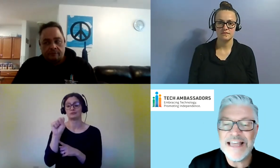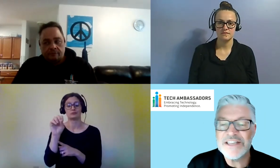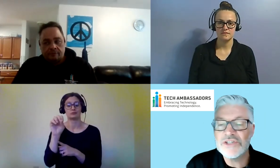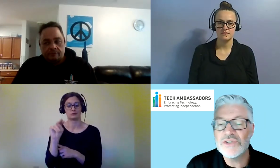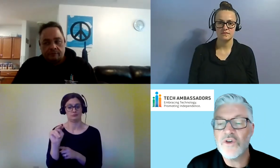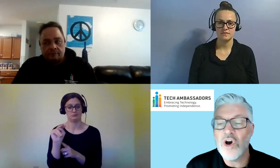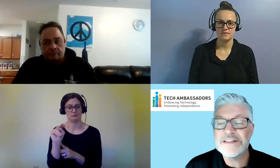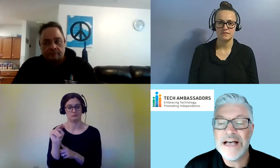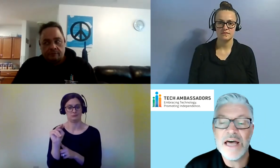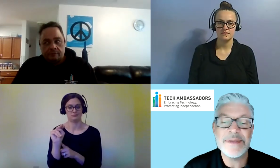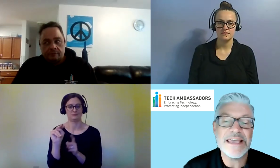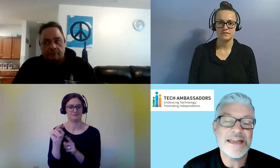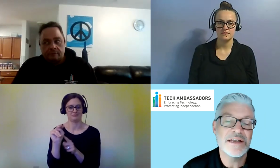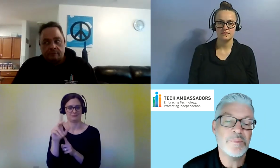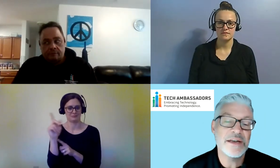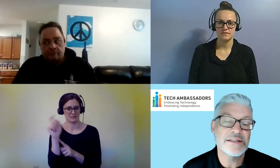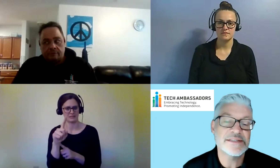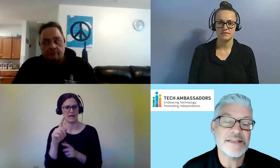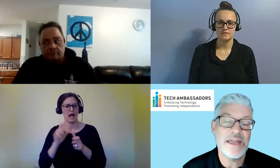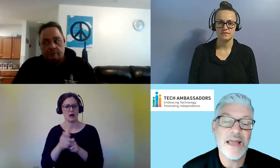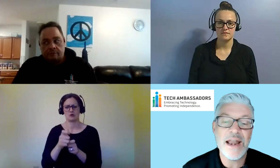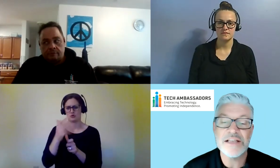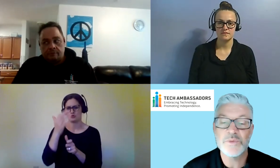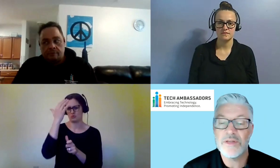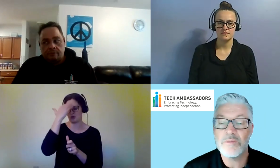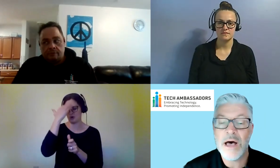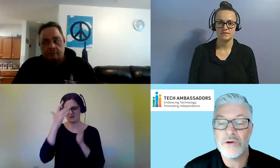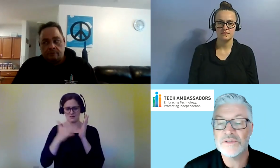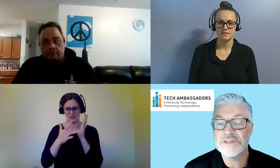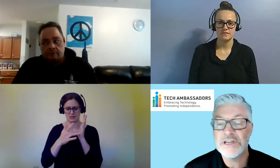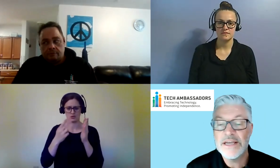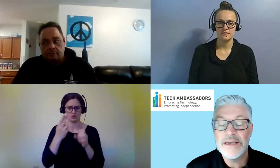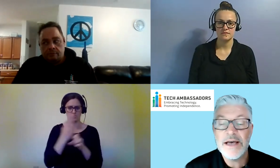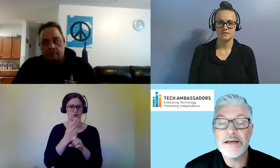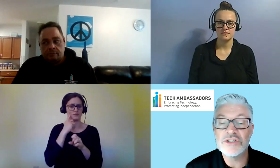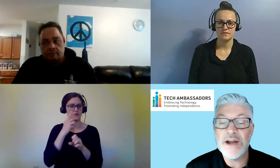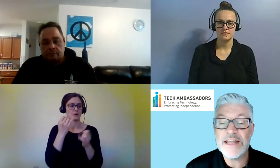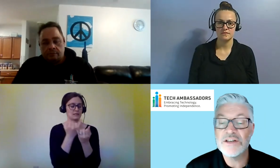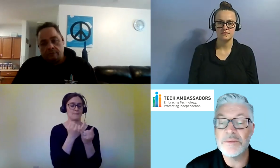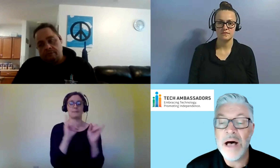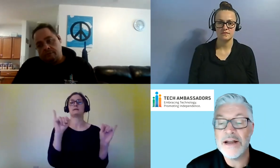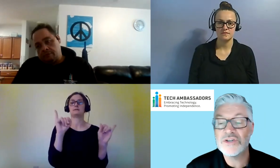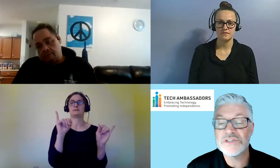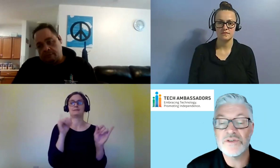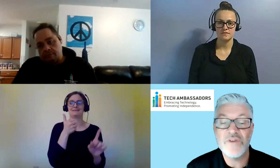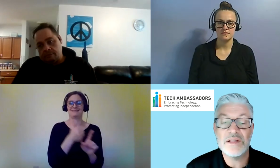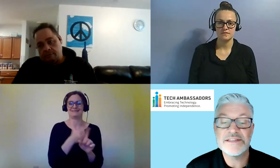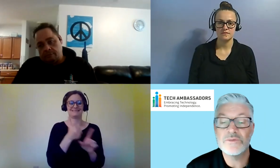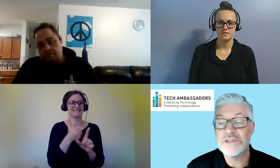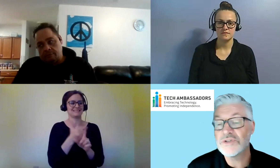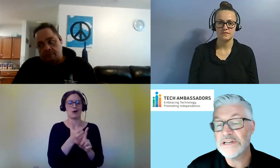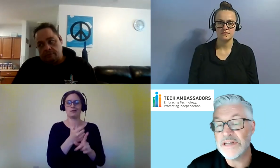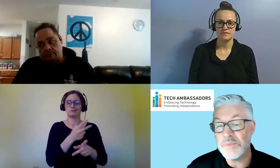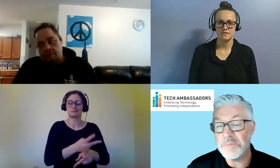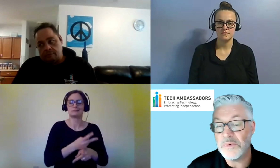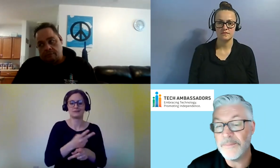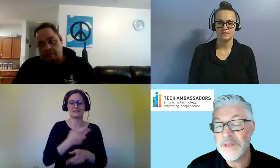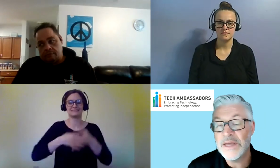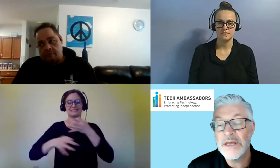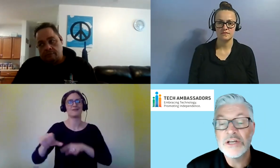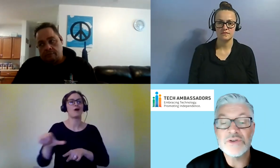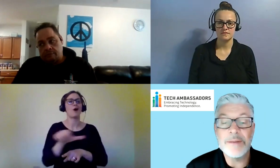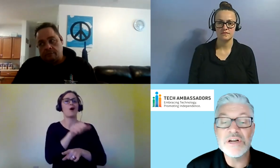that tech is used for autonomy and independence and not, as with other models, degrading into monitor surveillance and restricting